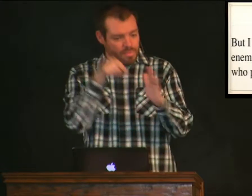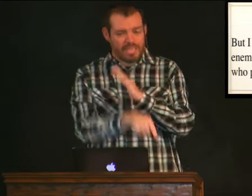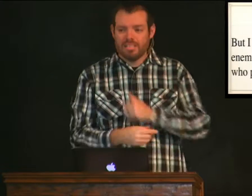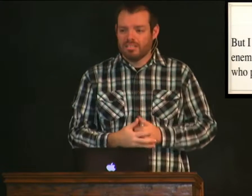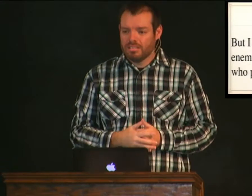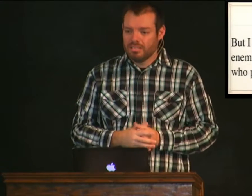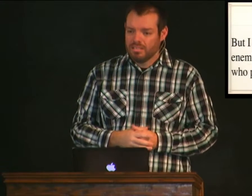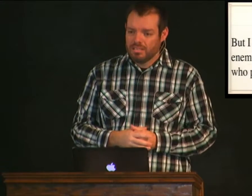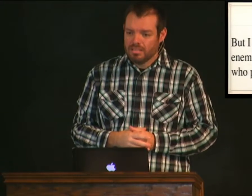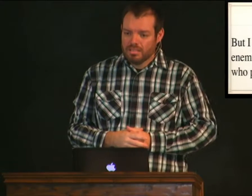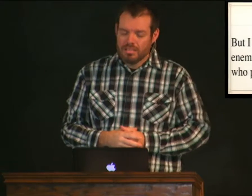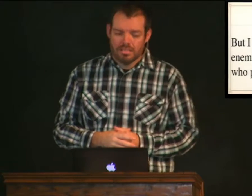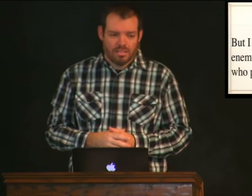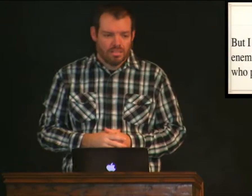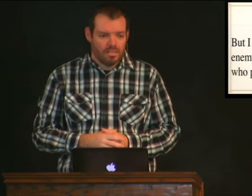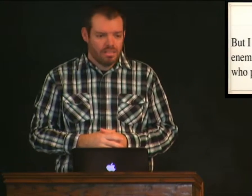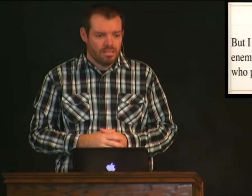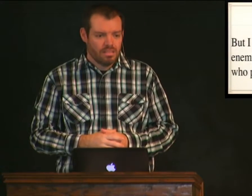have been killed,